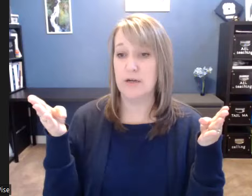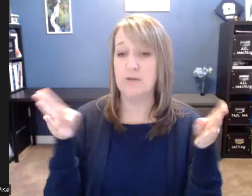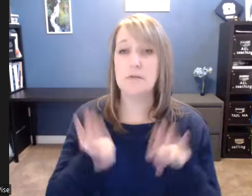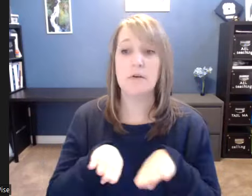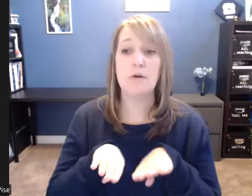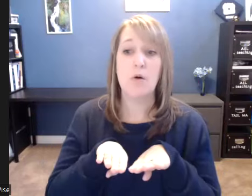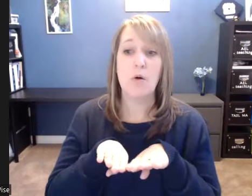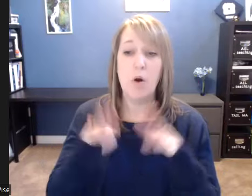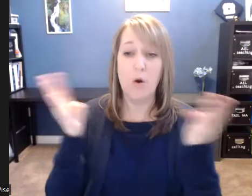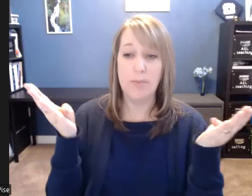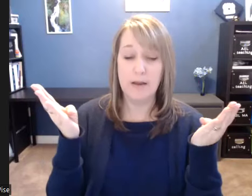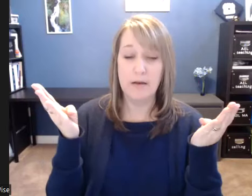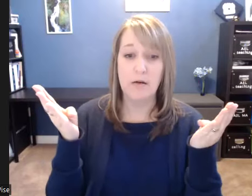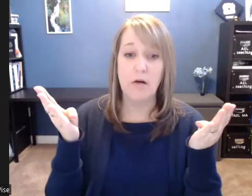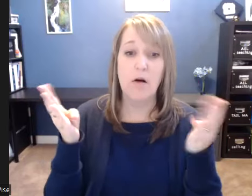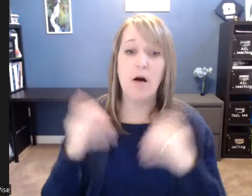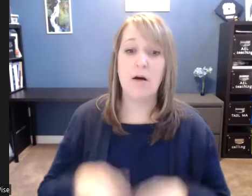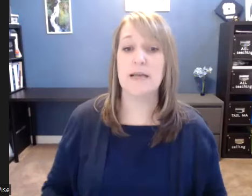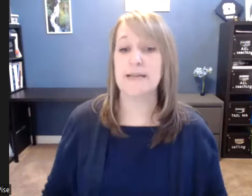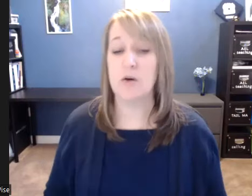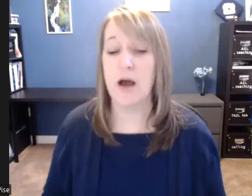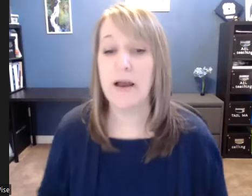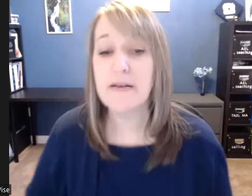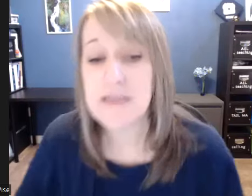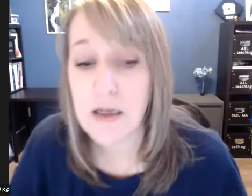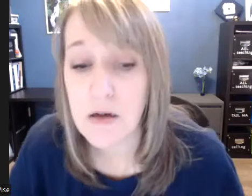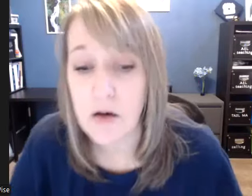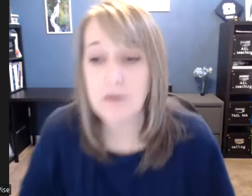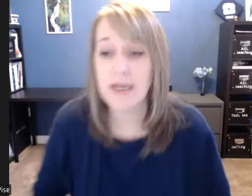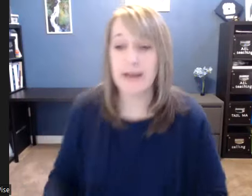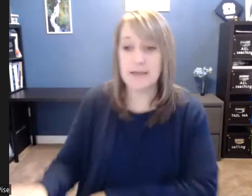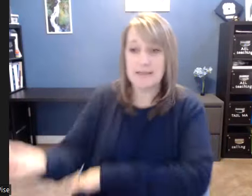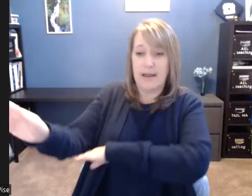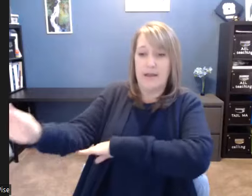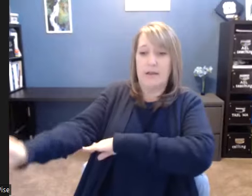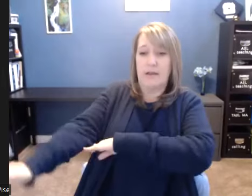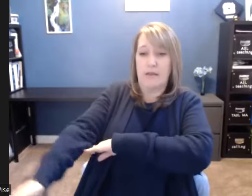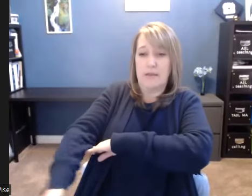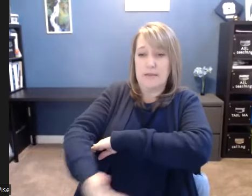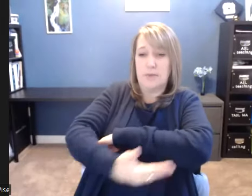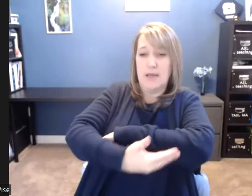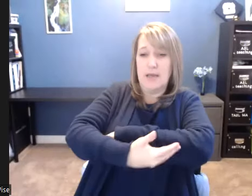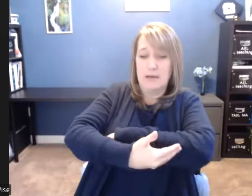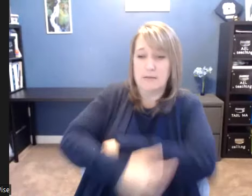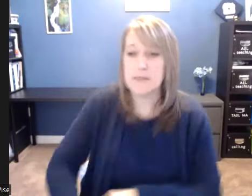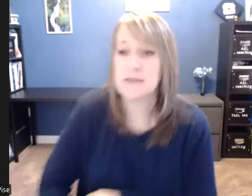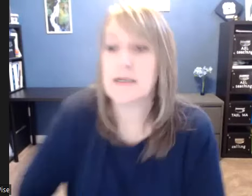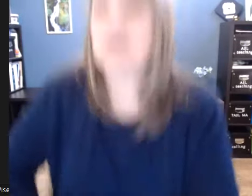now. Open all night. So I have seen all night signed this way. Stand up.